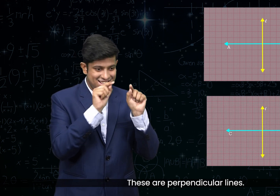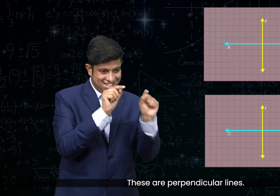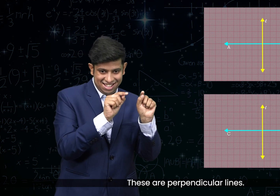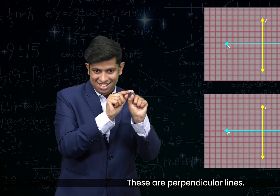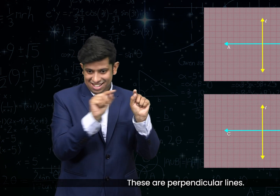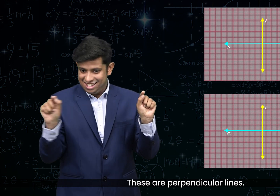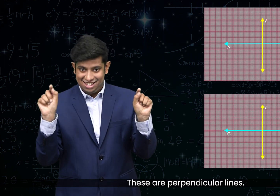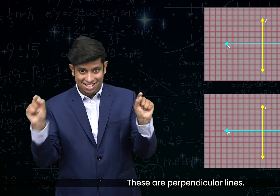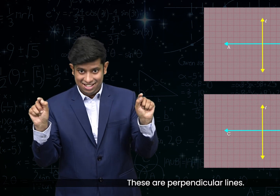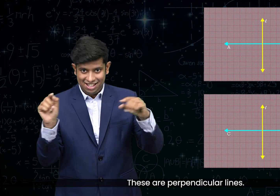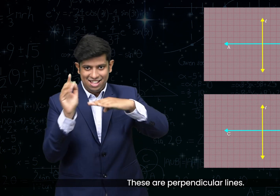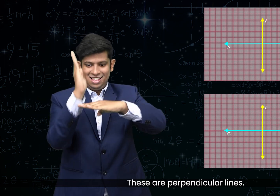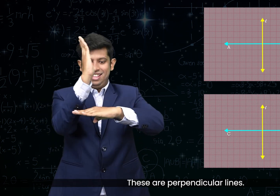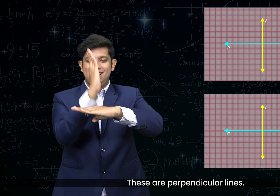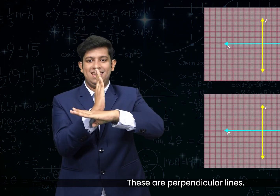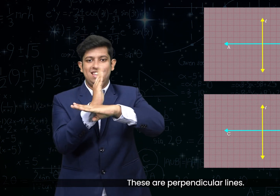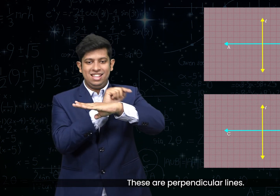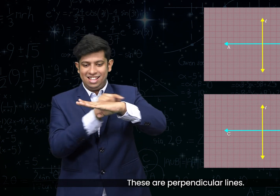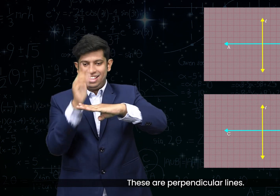These are perpendicular lines.